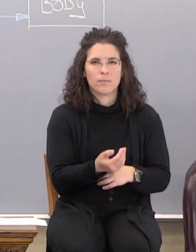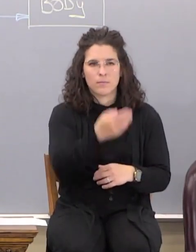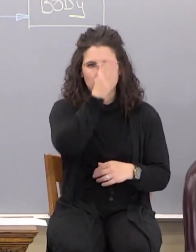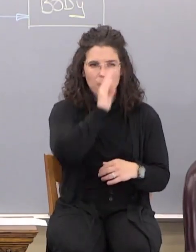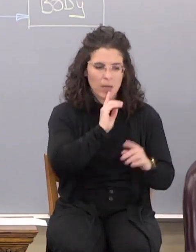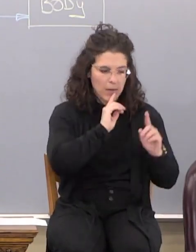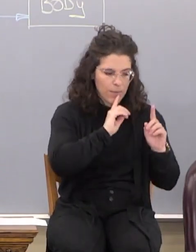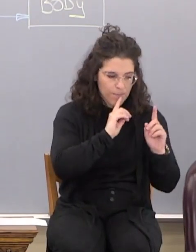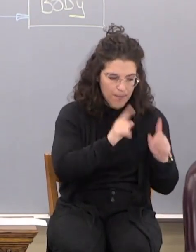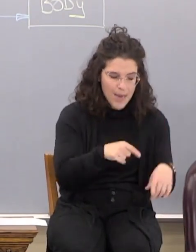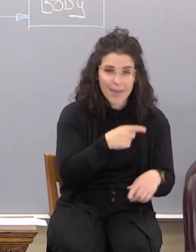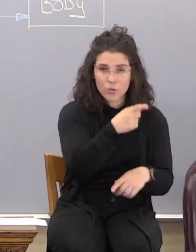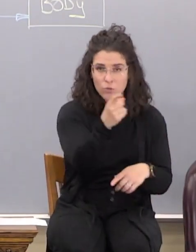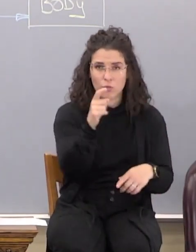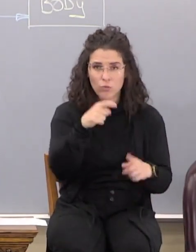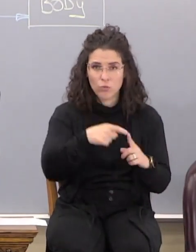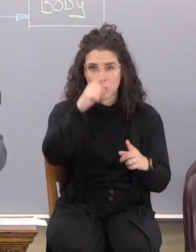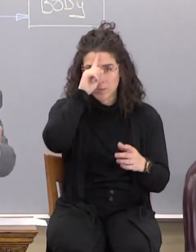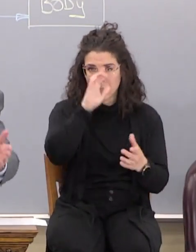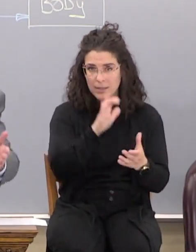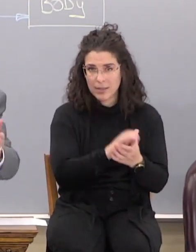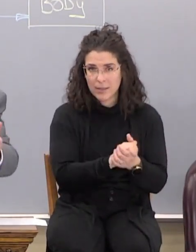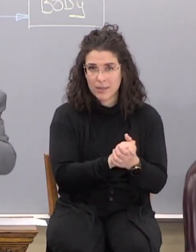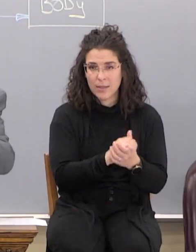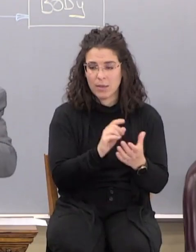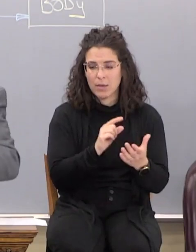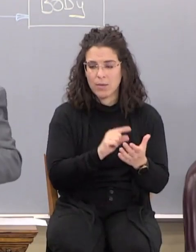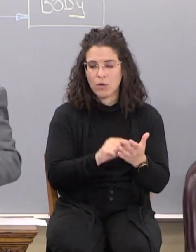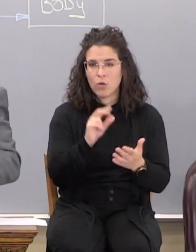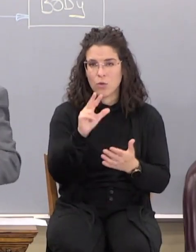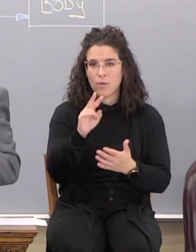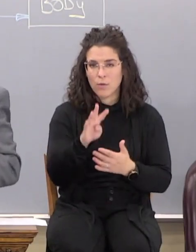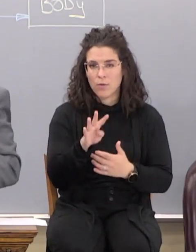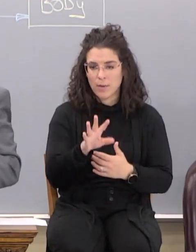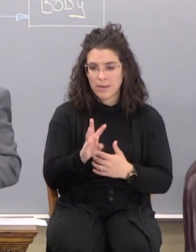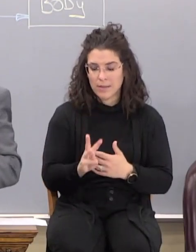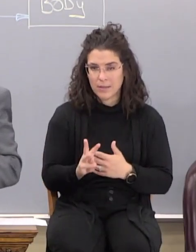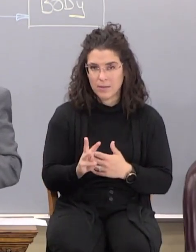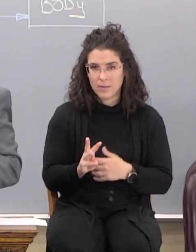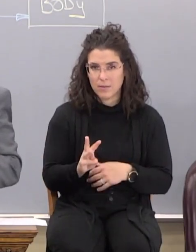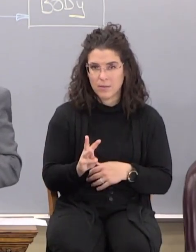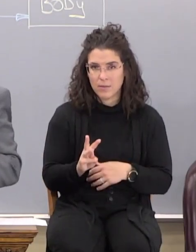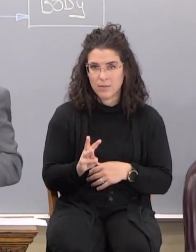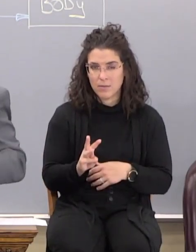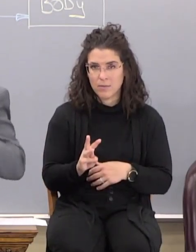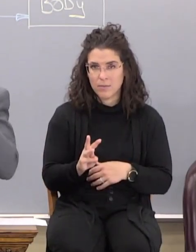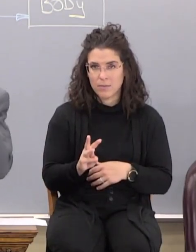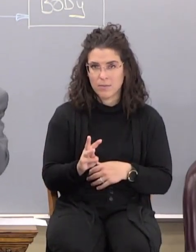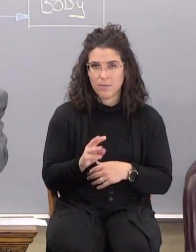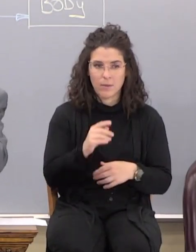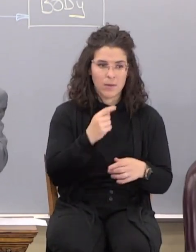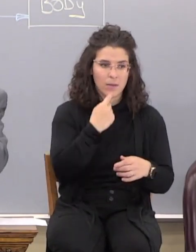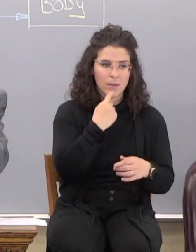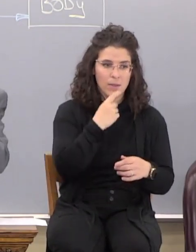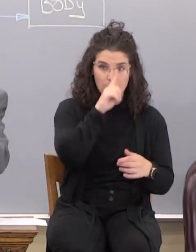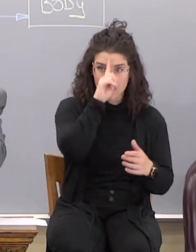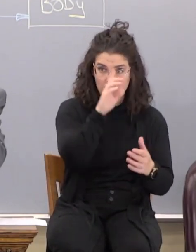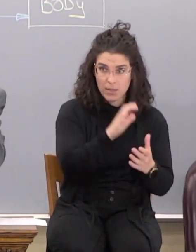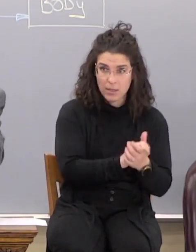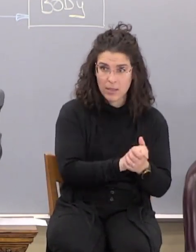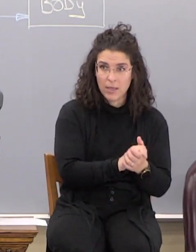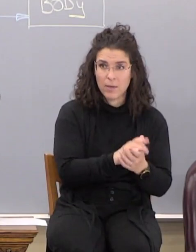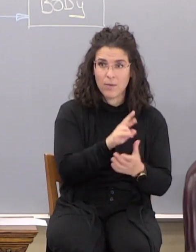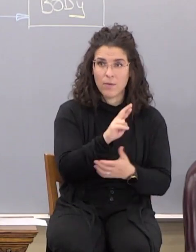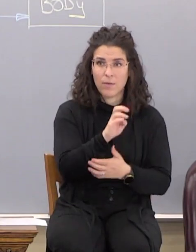God commands you to believe, verse 3, 4, and 5, and 6. He says, believe,